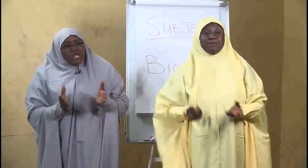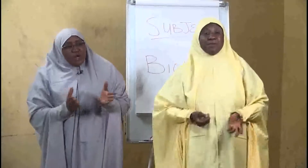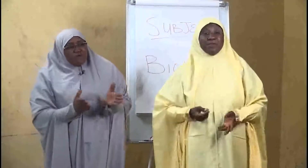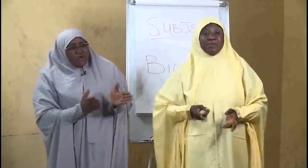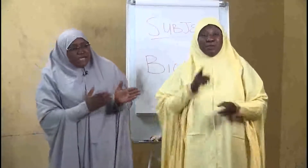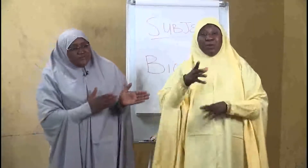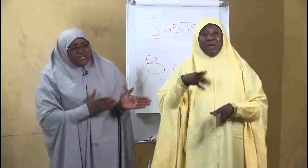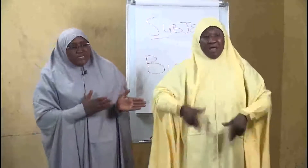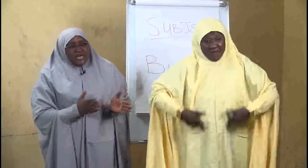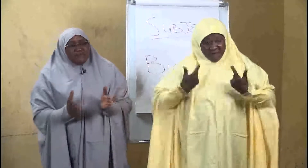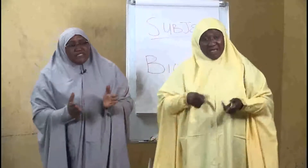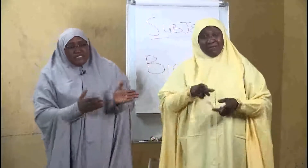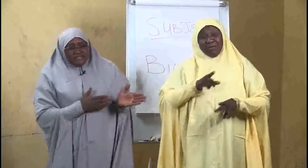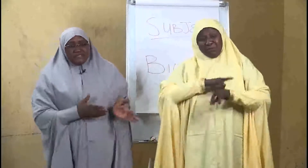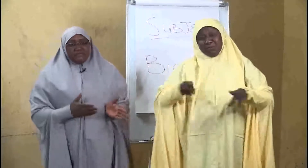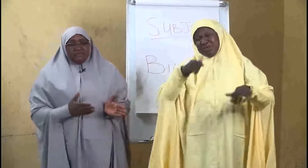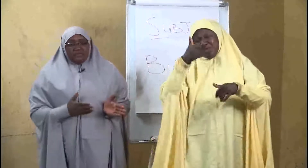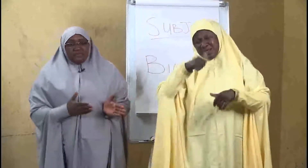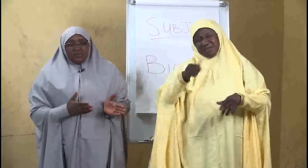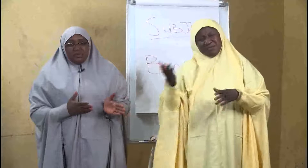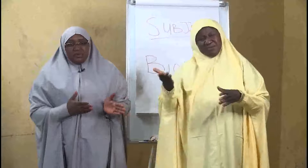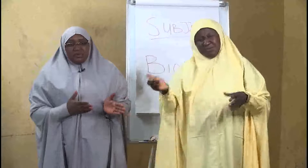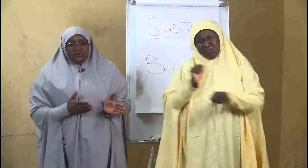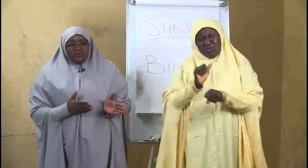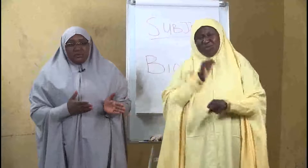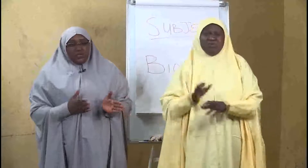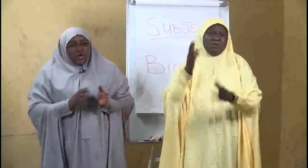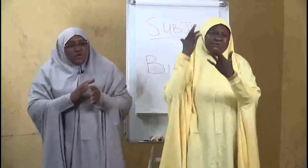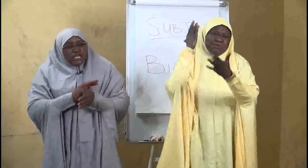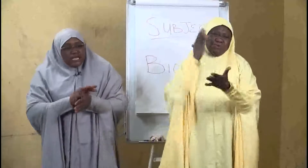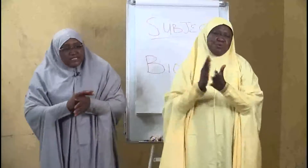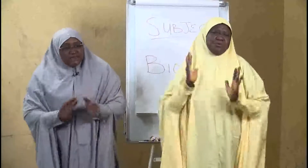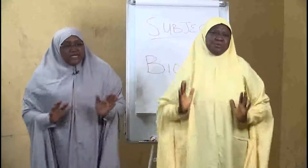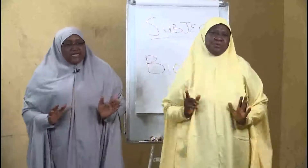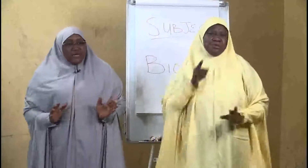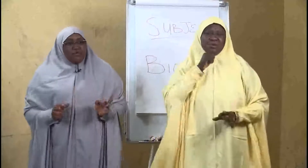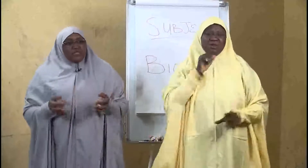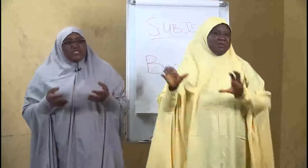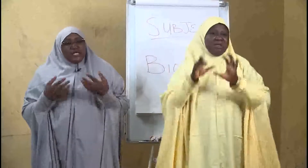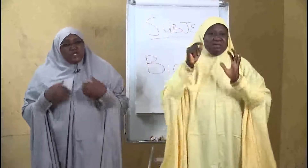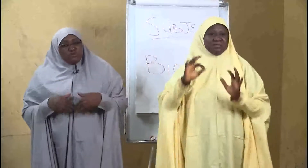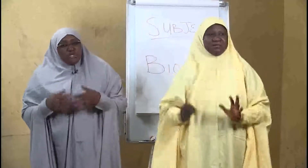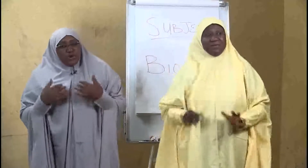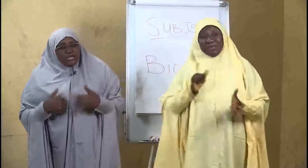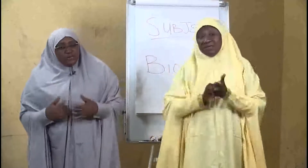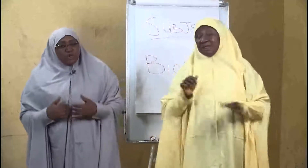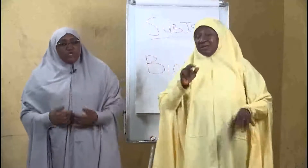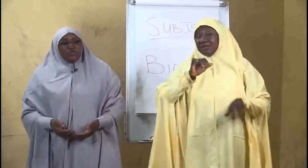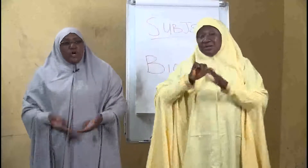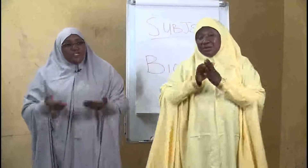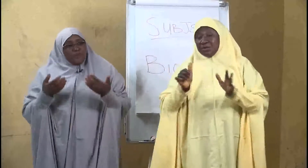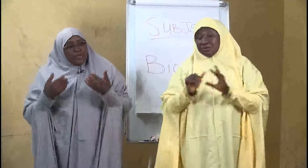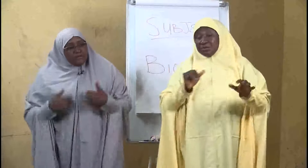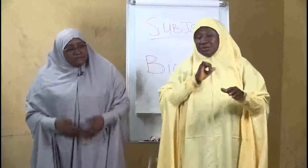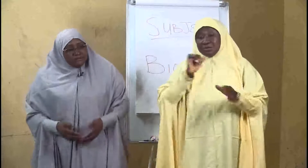but many of your activities have been ceased. You are not active at that time, but that doesn't mean you are dead because